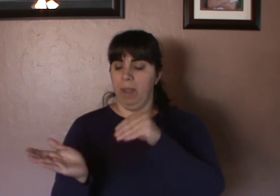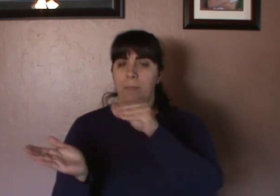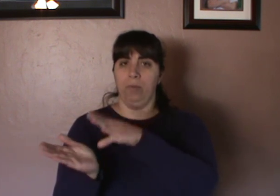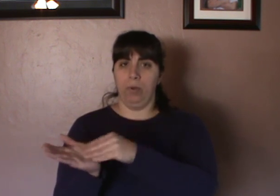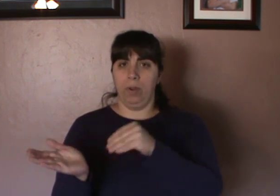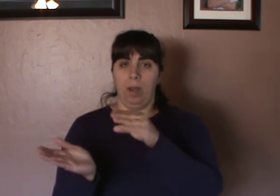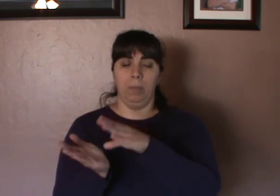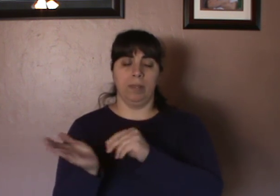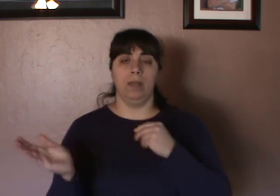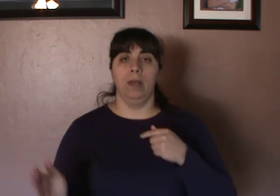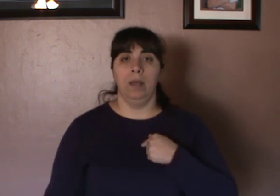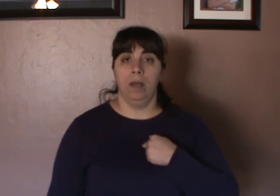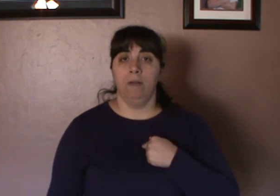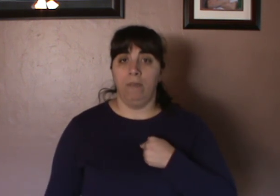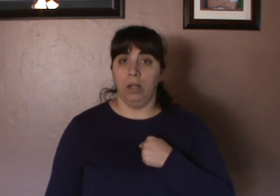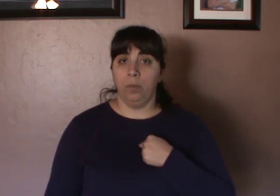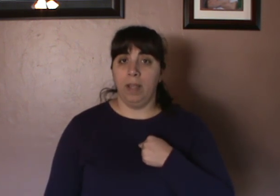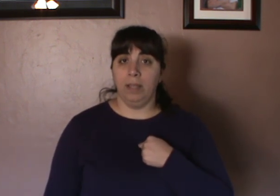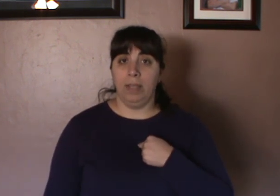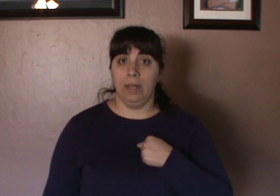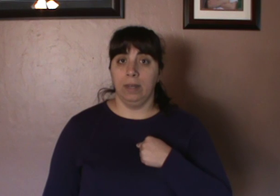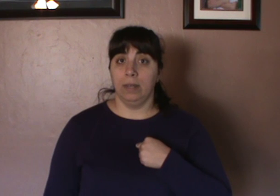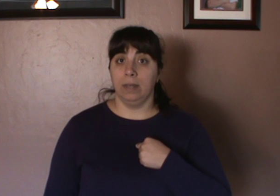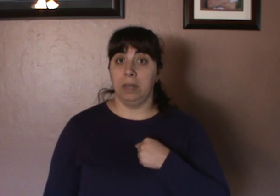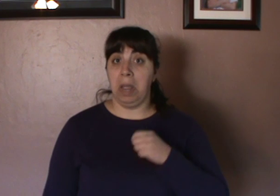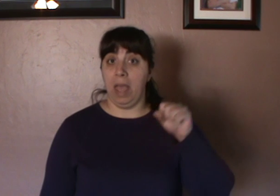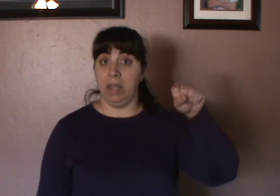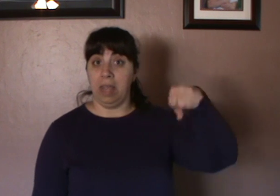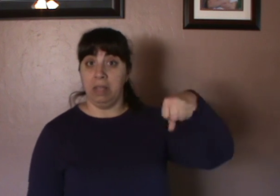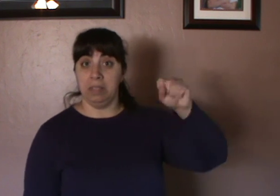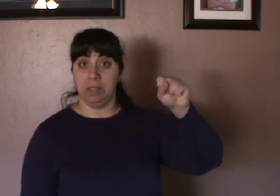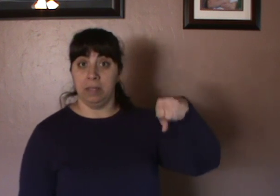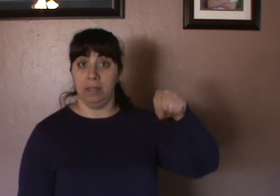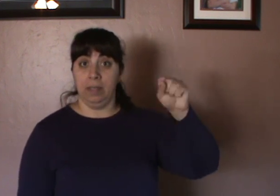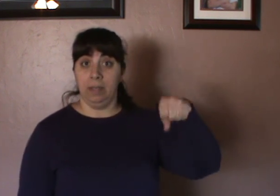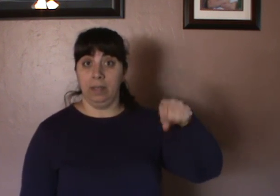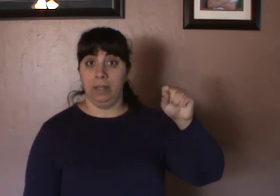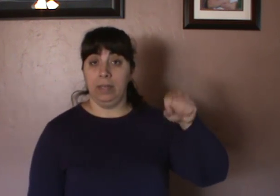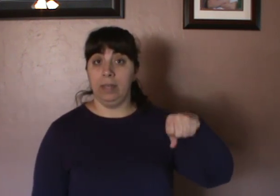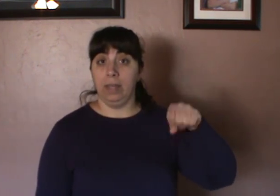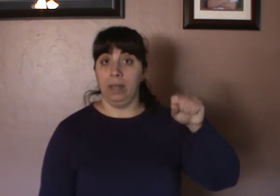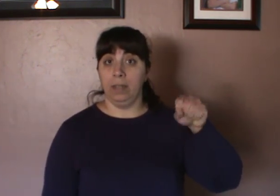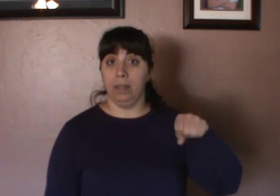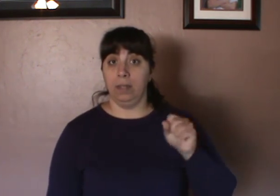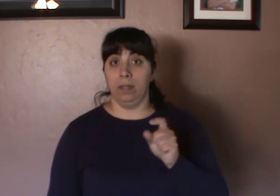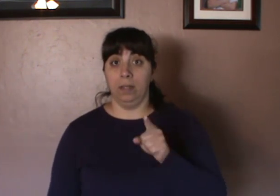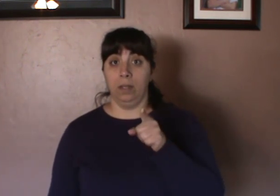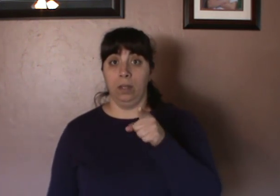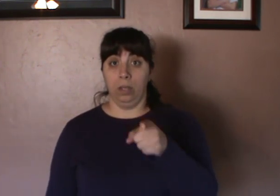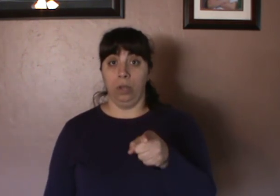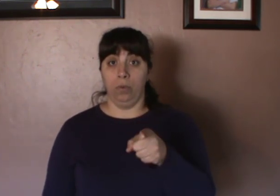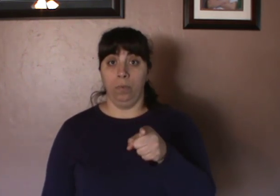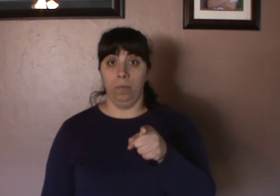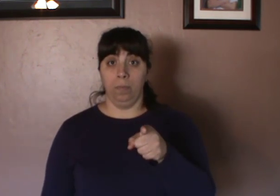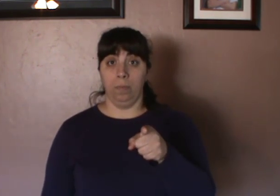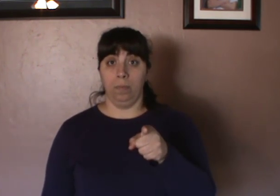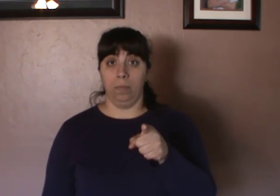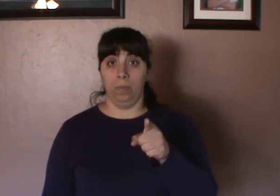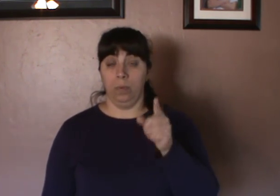paper through and copies it. Follow my lead. And yes, indeed, you